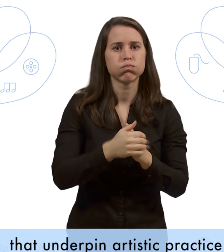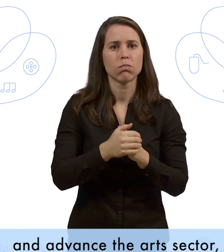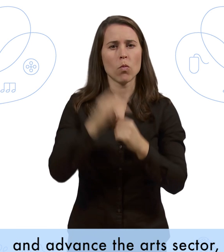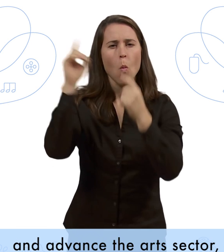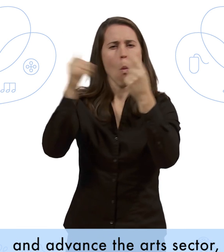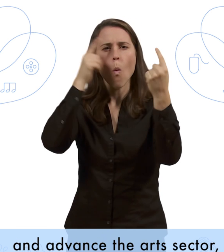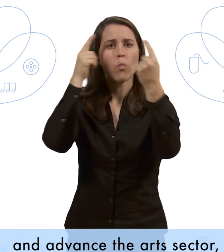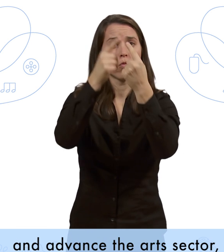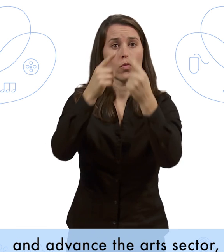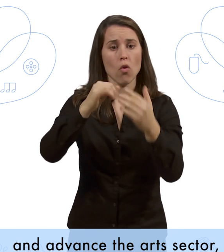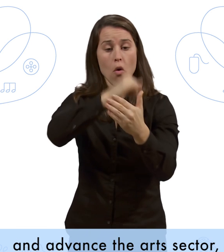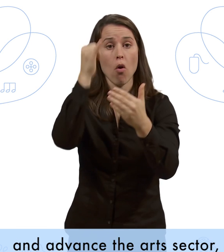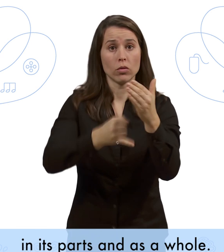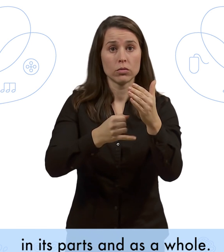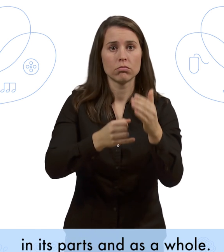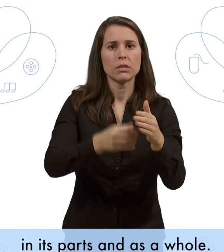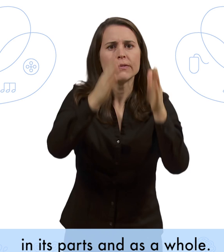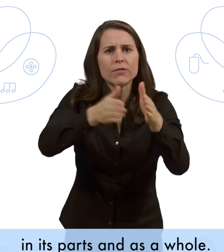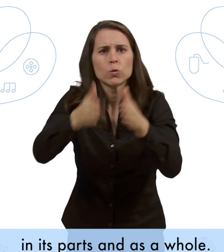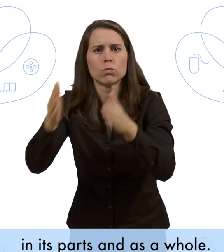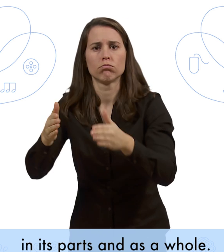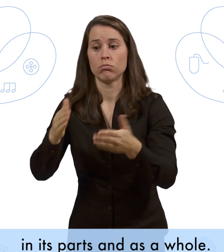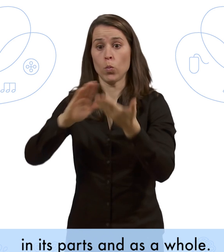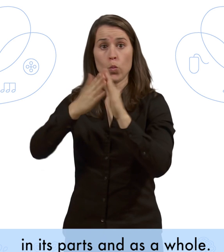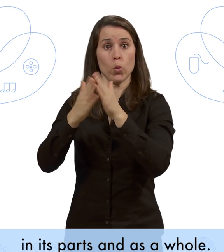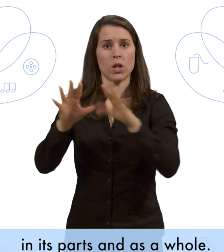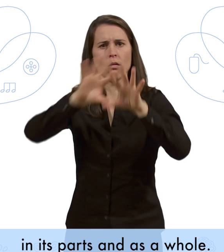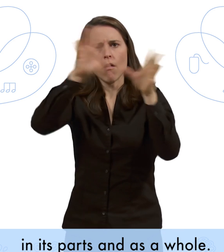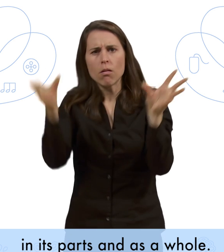and advance the arts sector in its parts and as a whole.